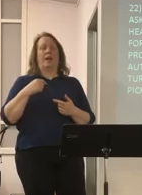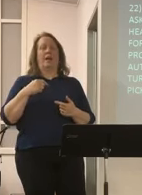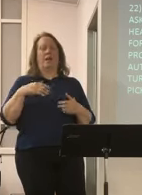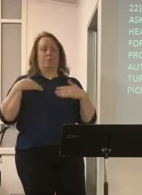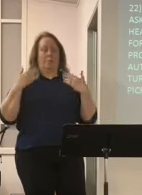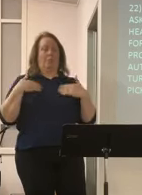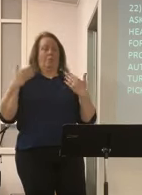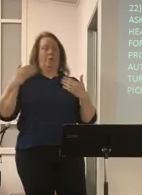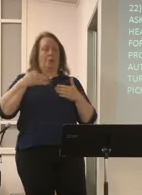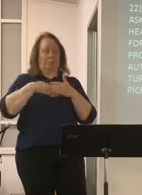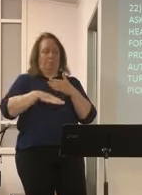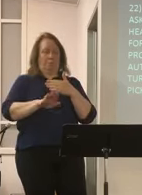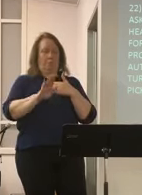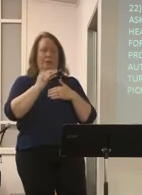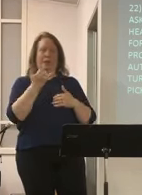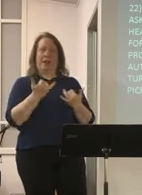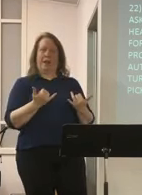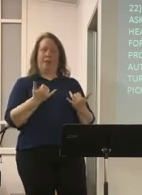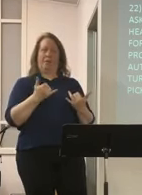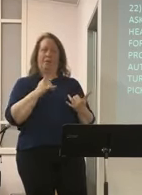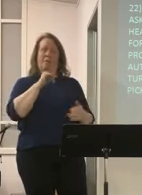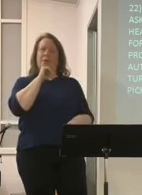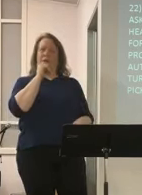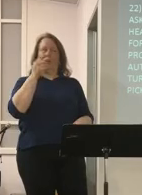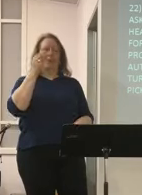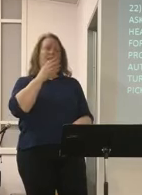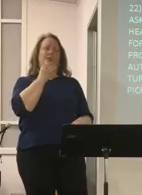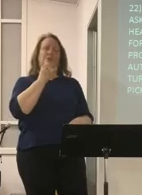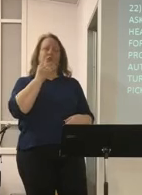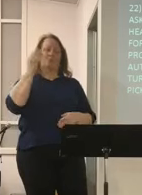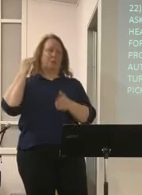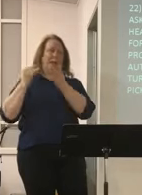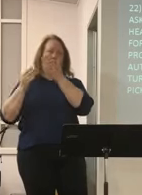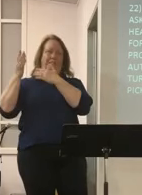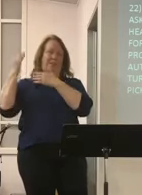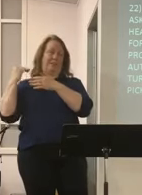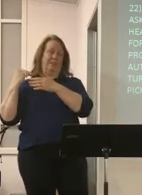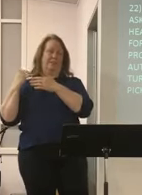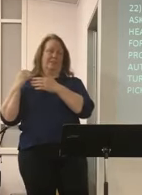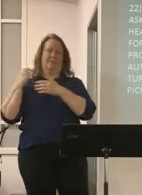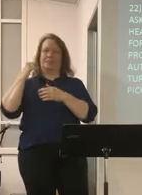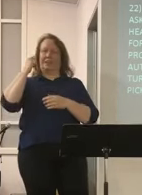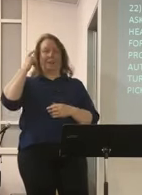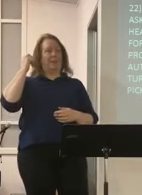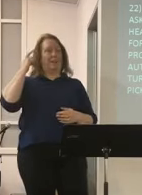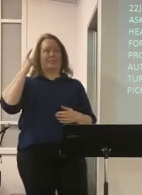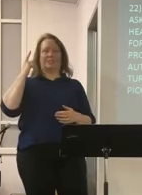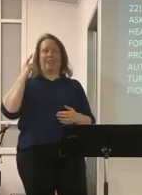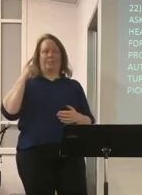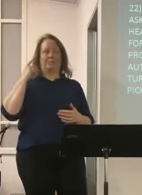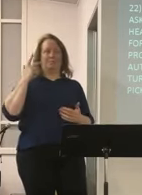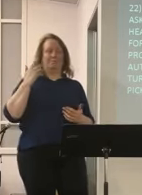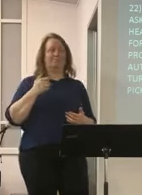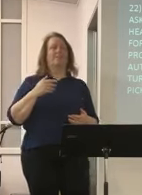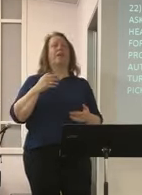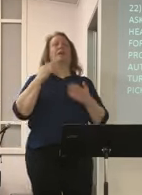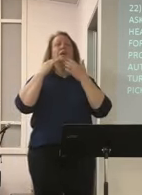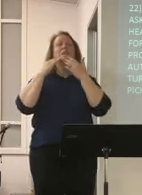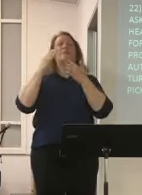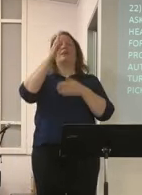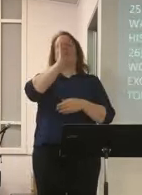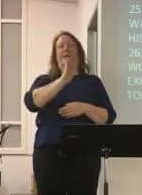I'm glad I wasn't one of the Jews then, because it would have confused me. And so I'm thankful that God put me